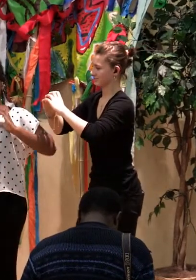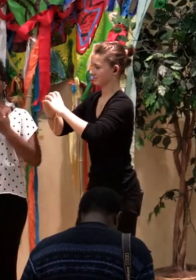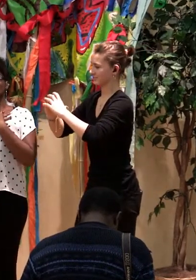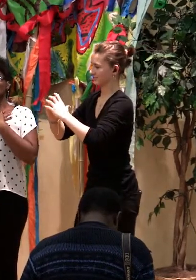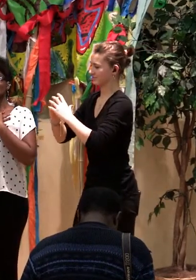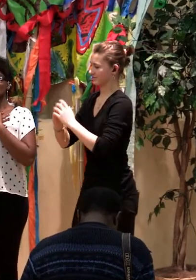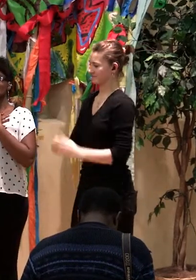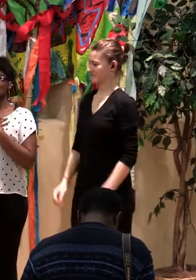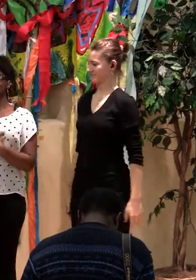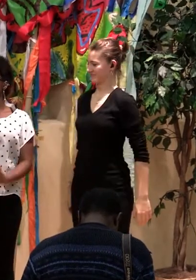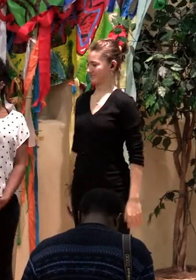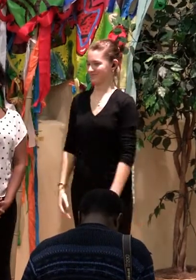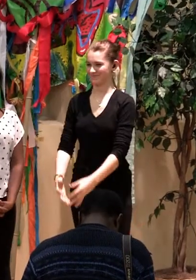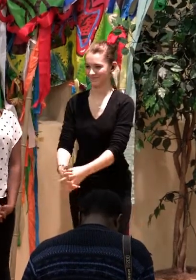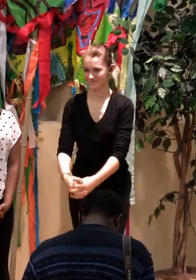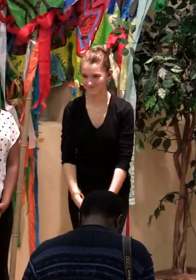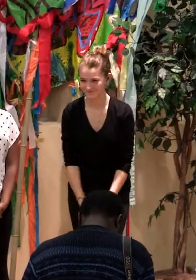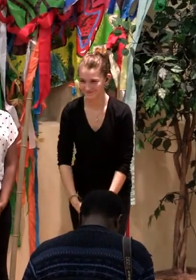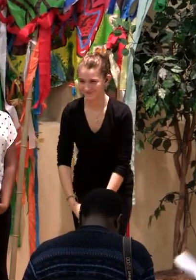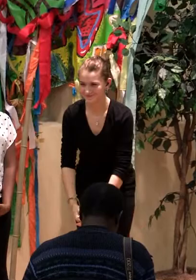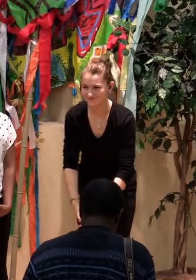heart.